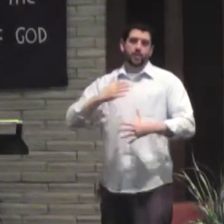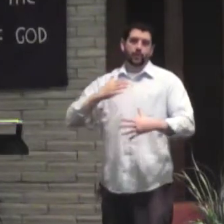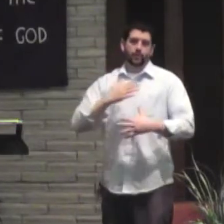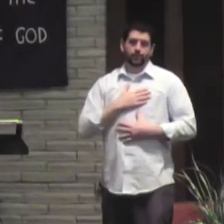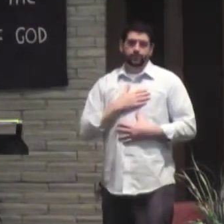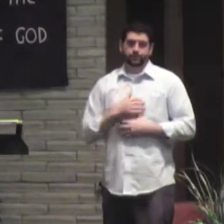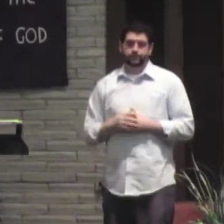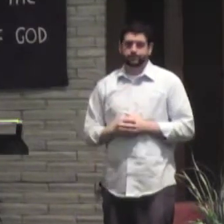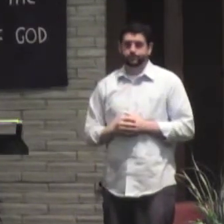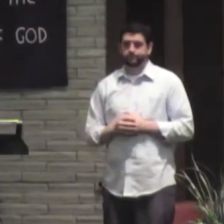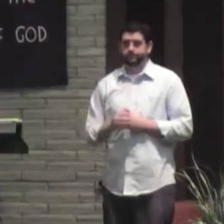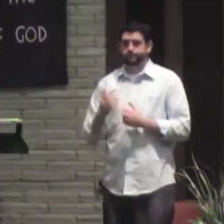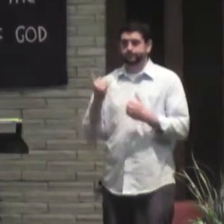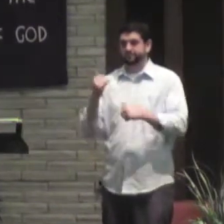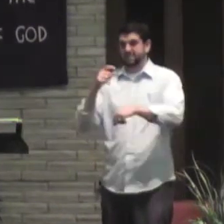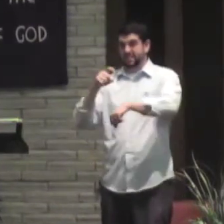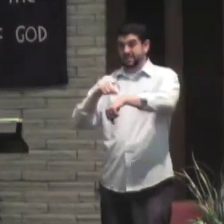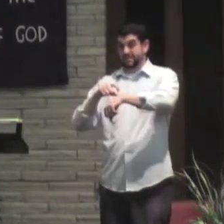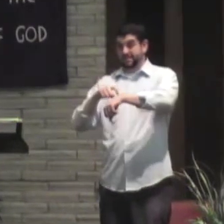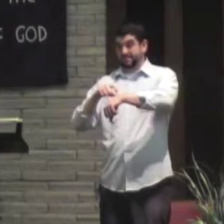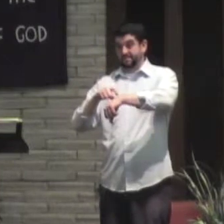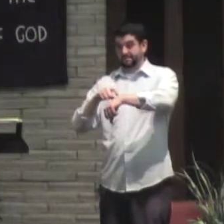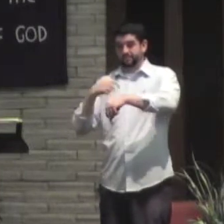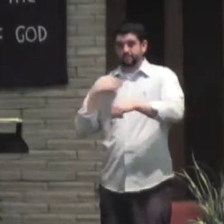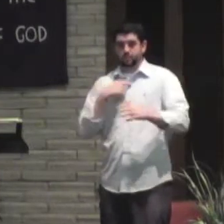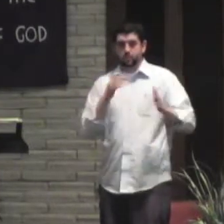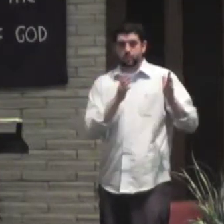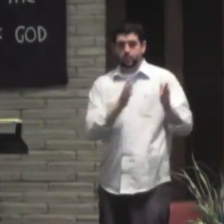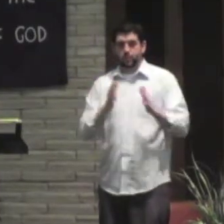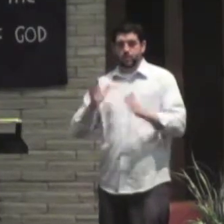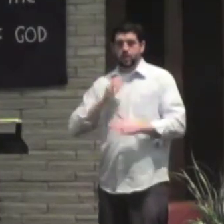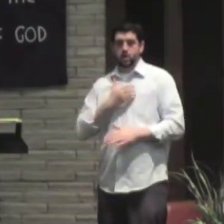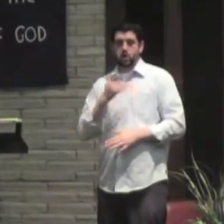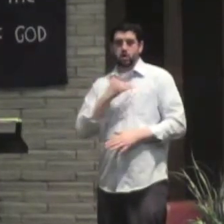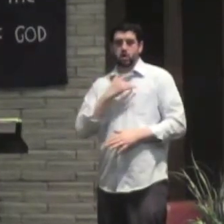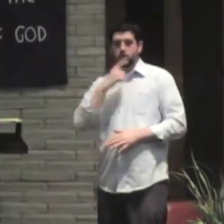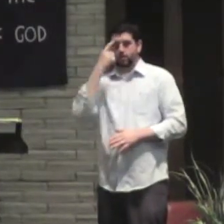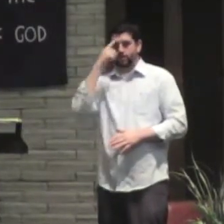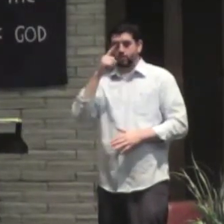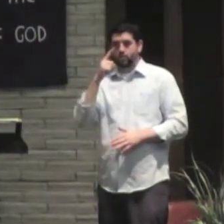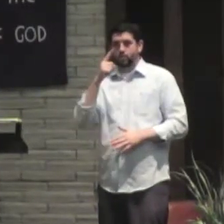At this time, we're going to prepare our hearts for confession,